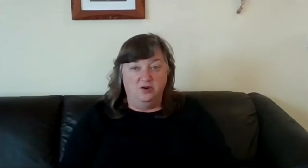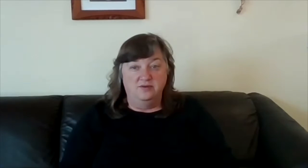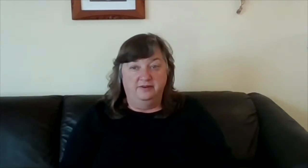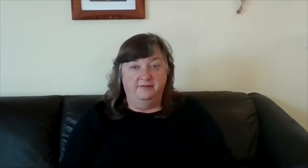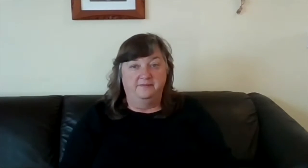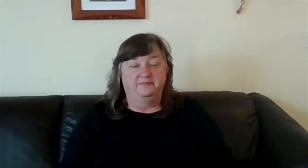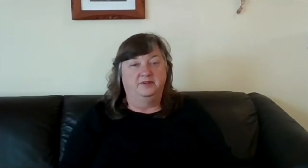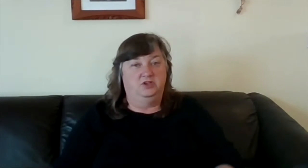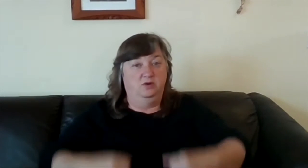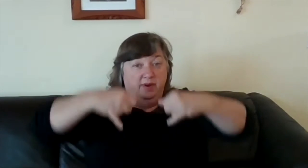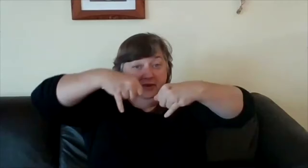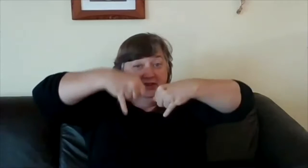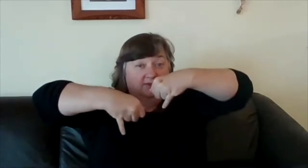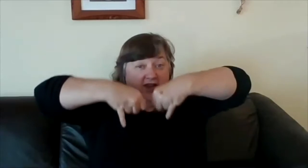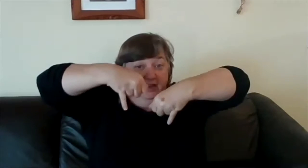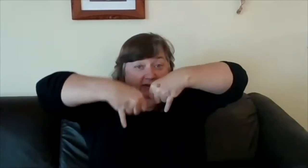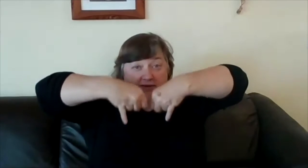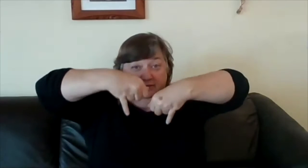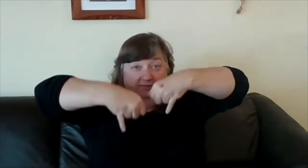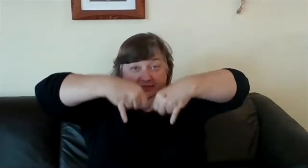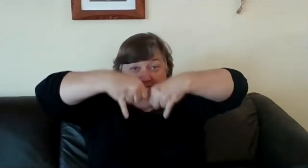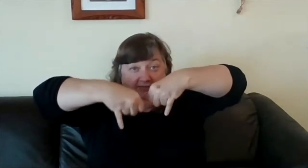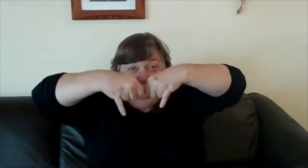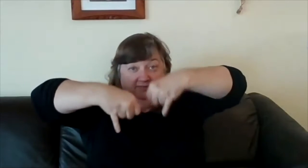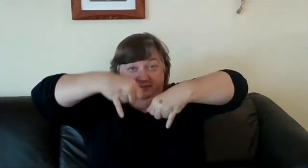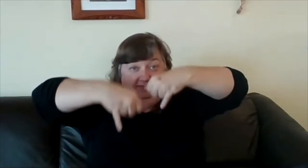Tiptoe. So remember, this was high heels.